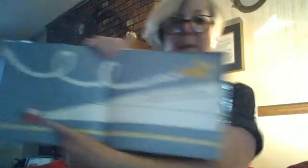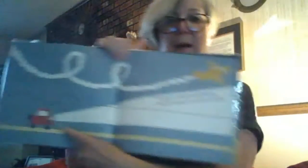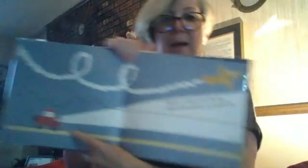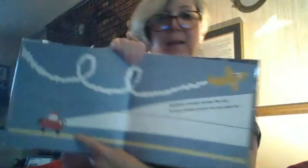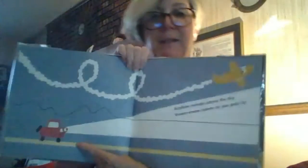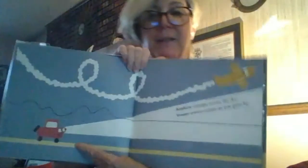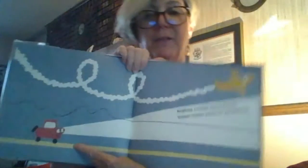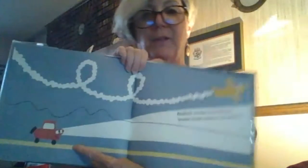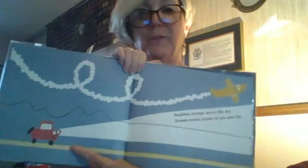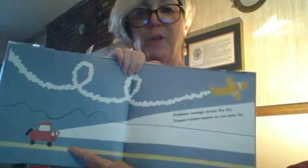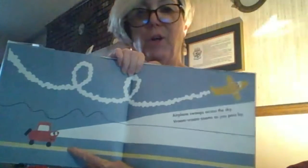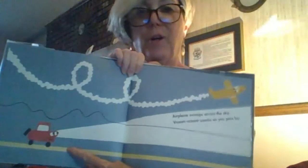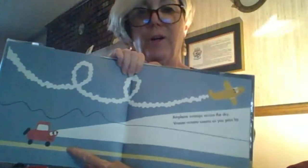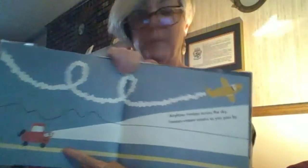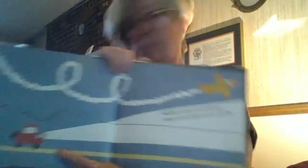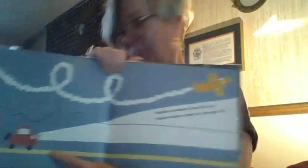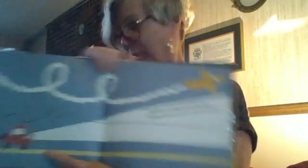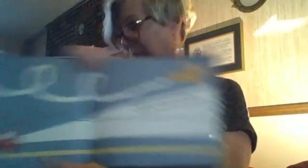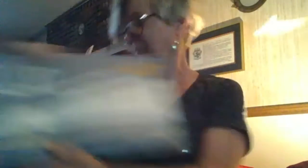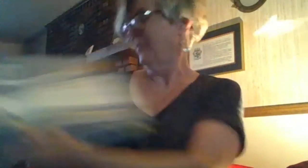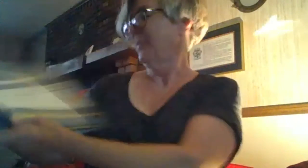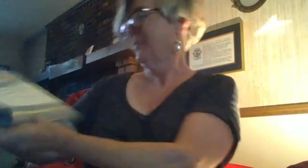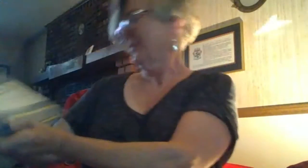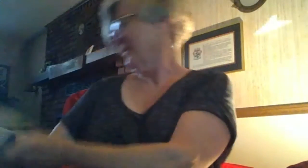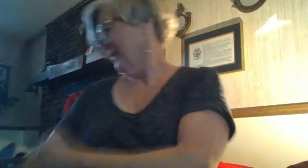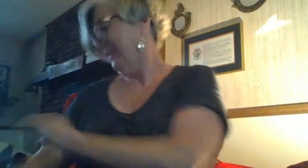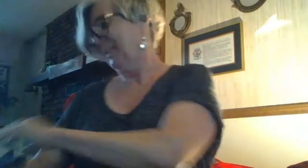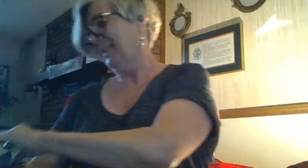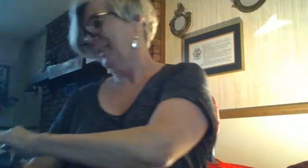pass by, there's our little car.